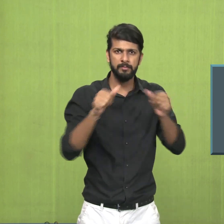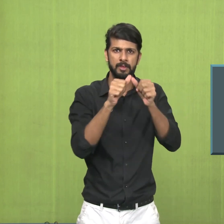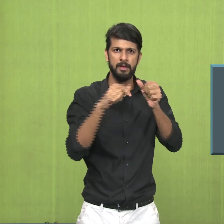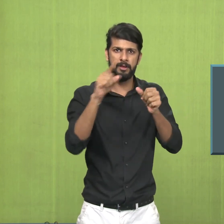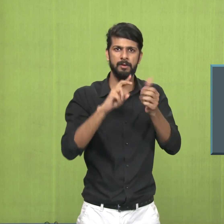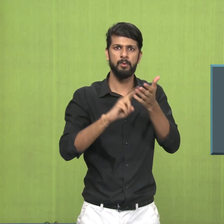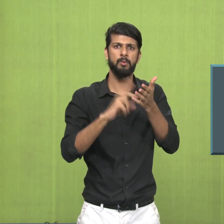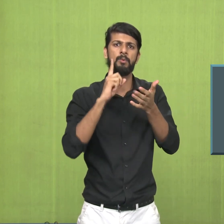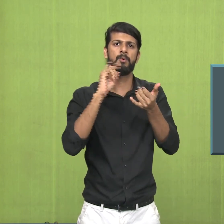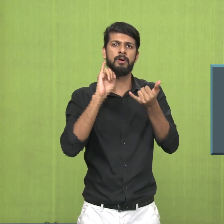at